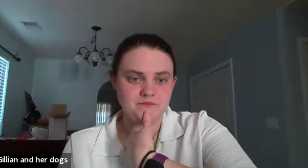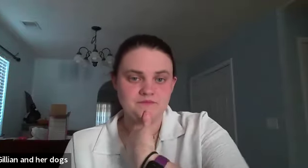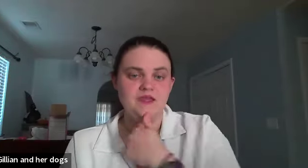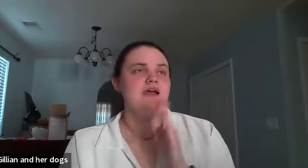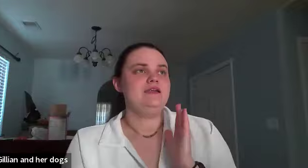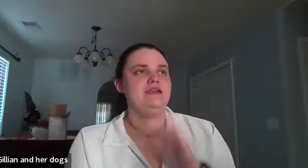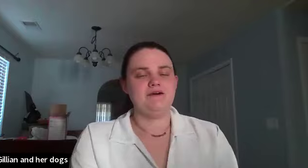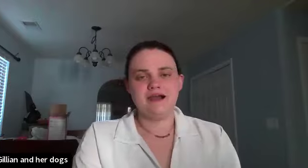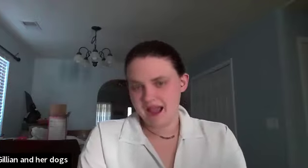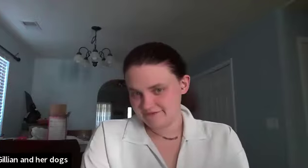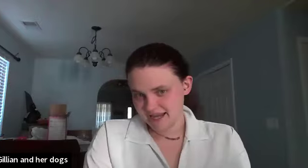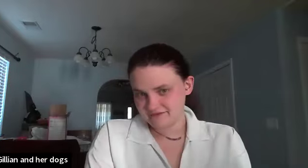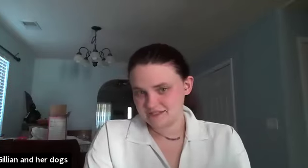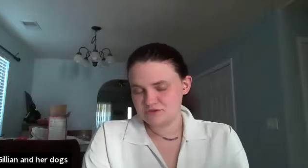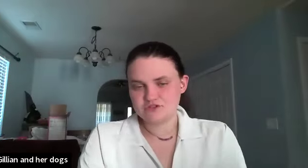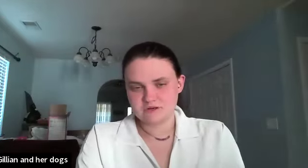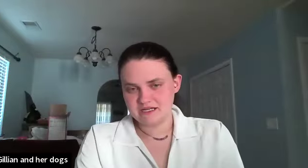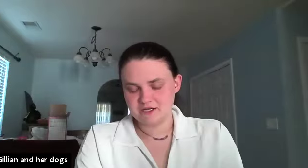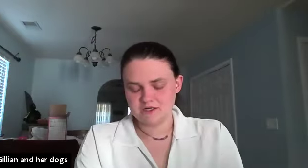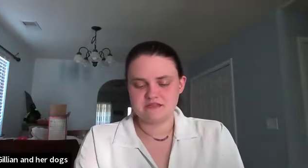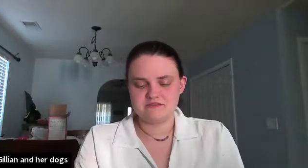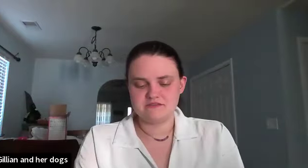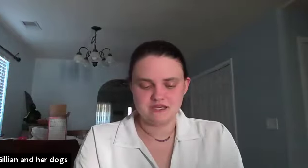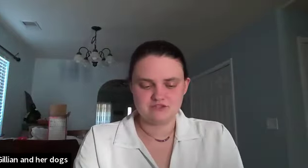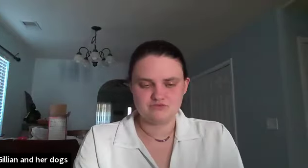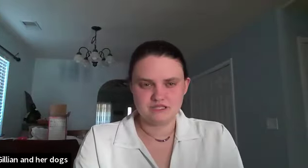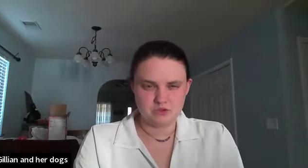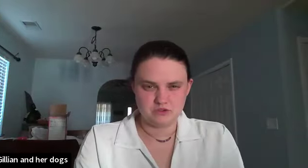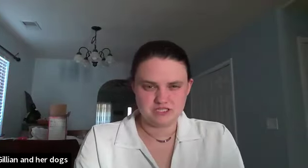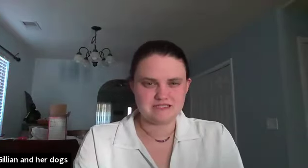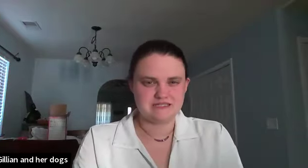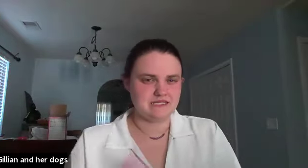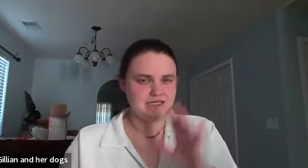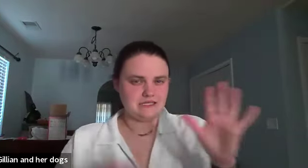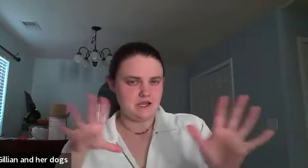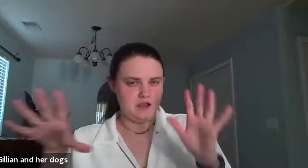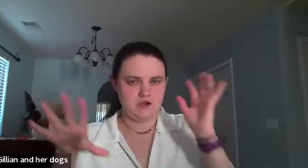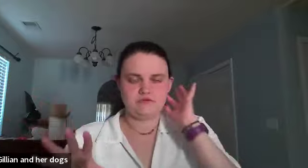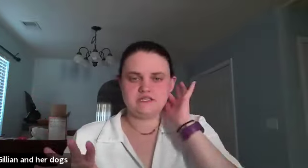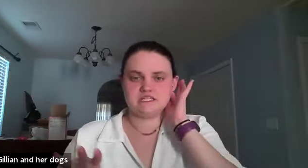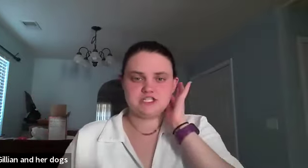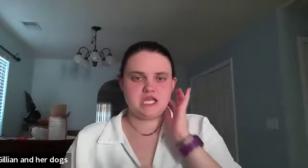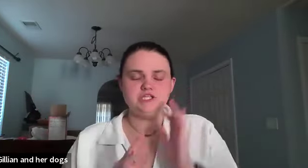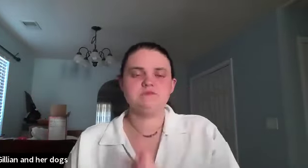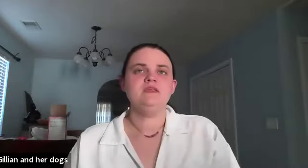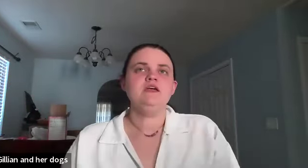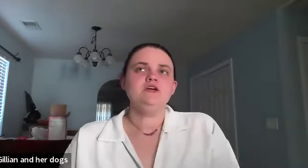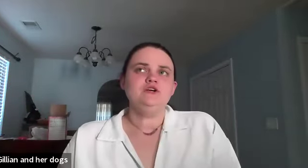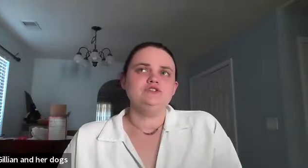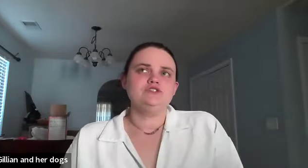Okay. Now, I have to add this little story in here because I think it's really cool just to see how things can change.